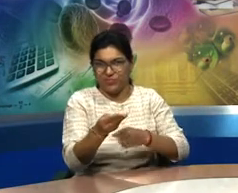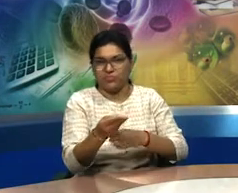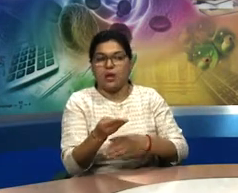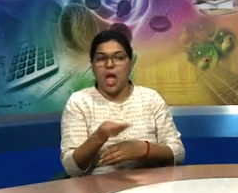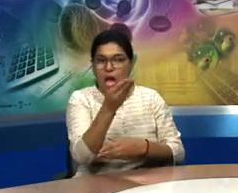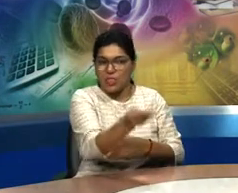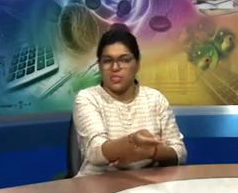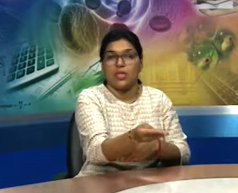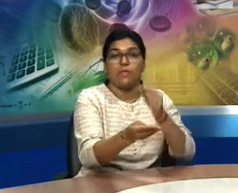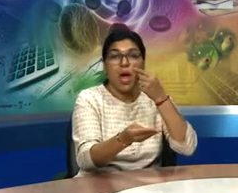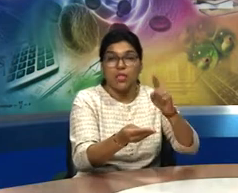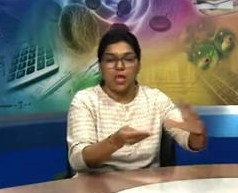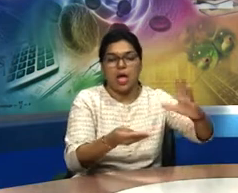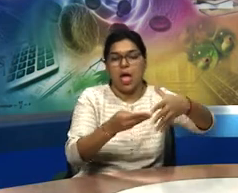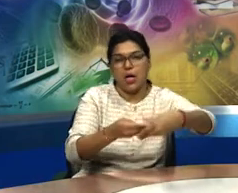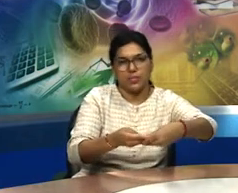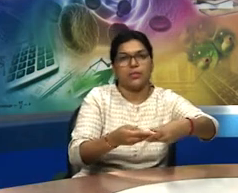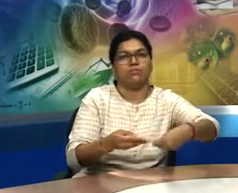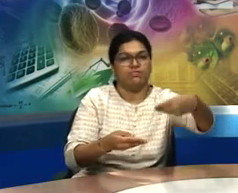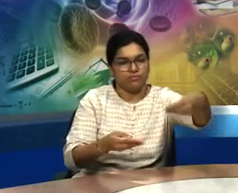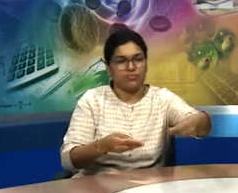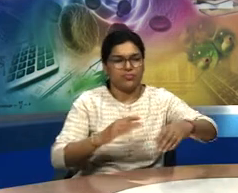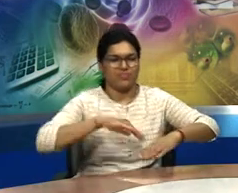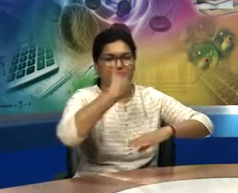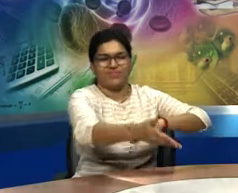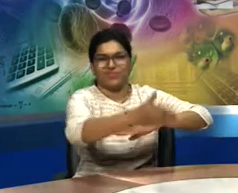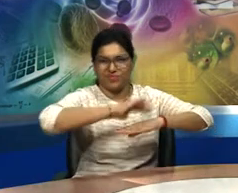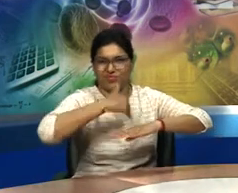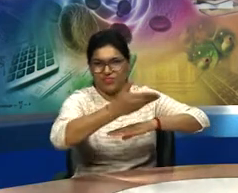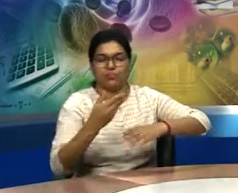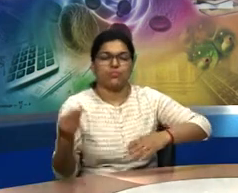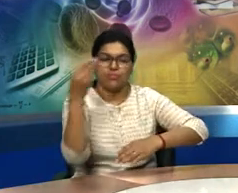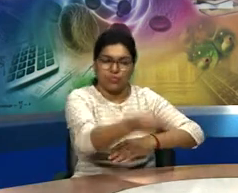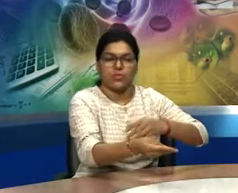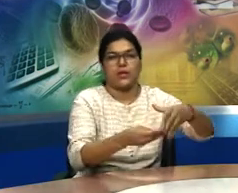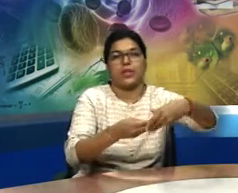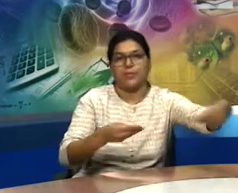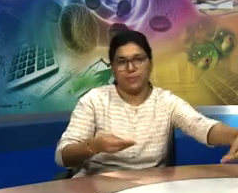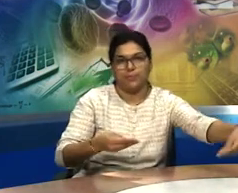His bed was a plain wooden plank. He handed him the note and sat opposite the